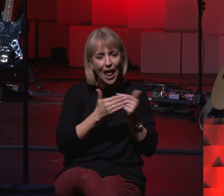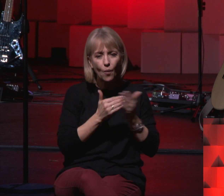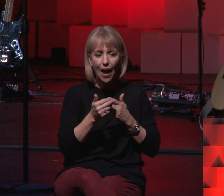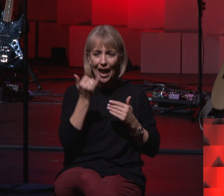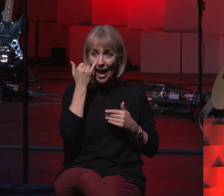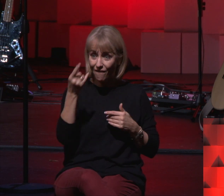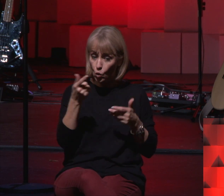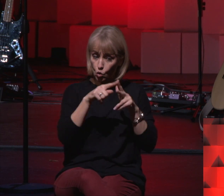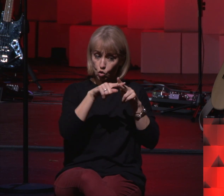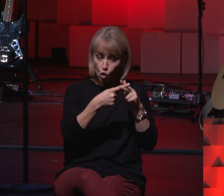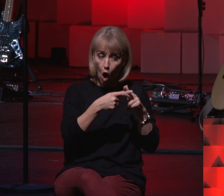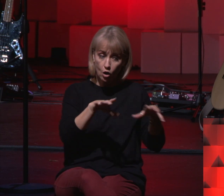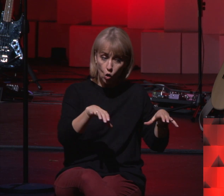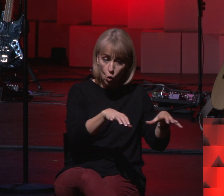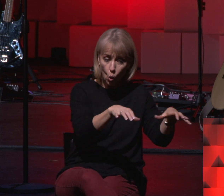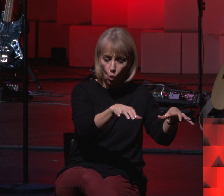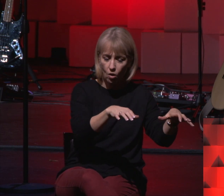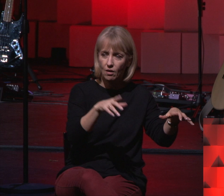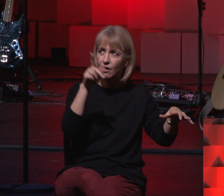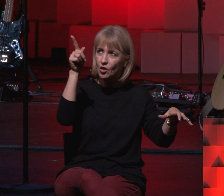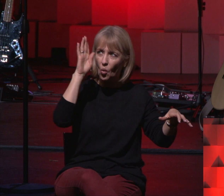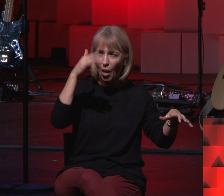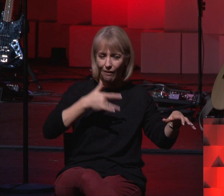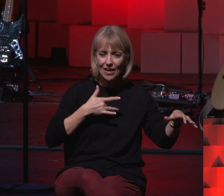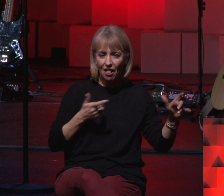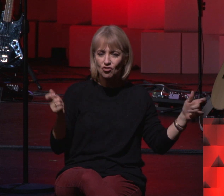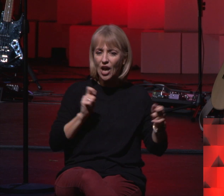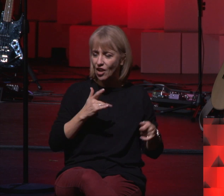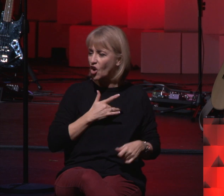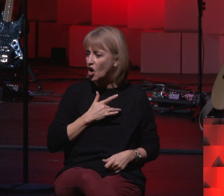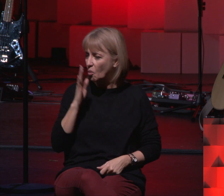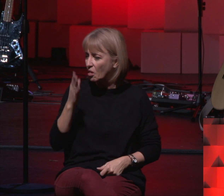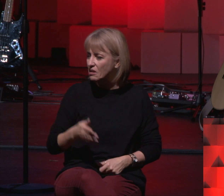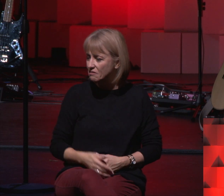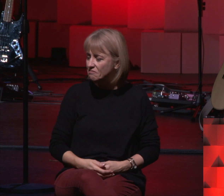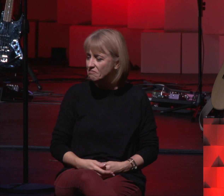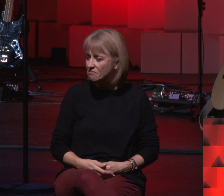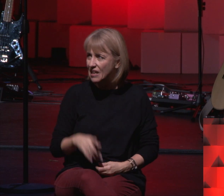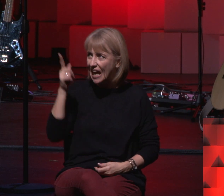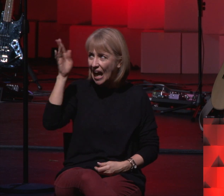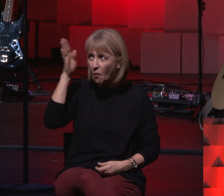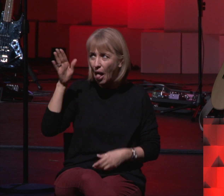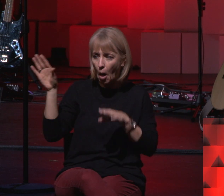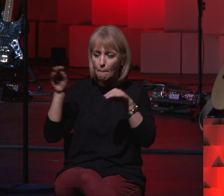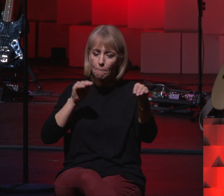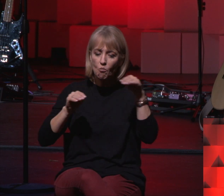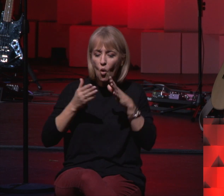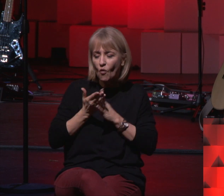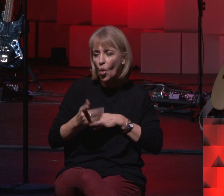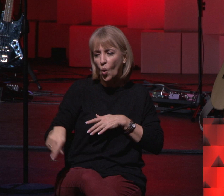and God's grace begins to flow through you in a stronger way. We should be able to do whatever is